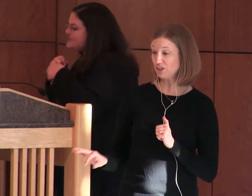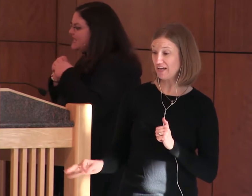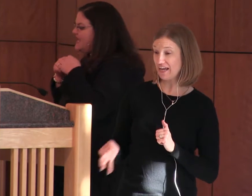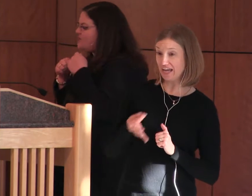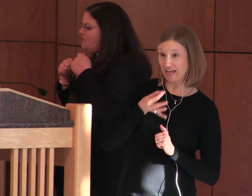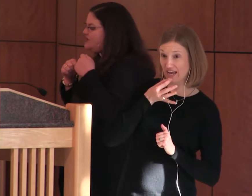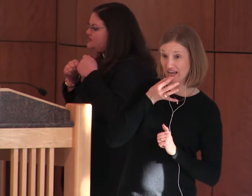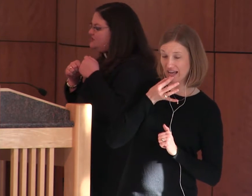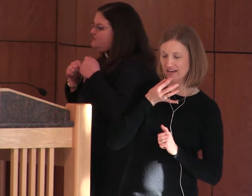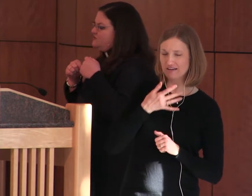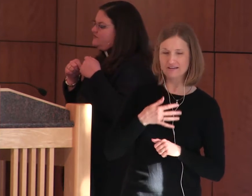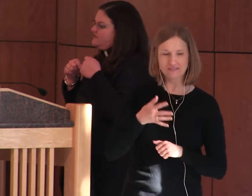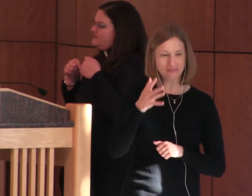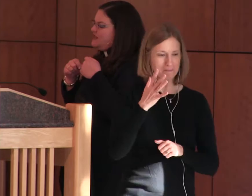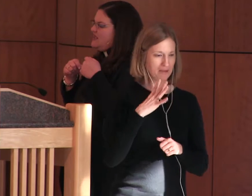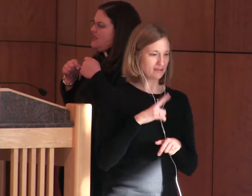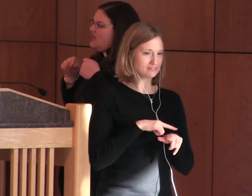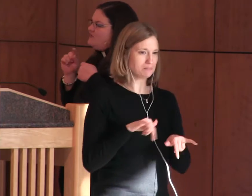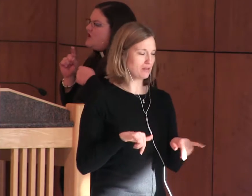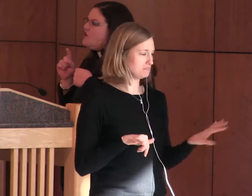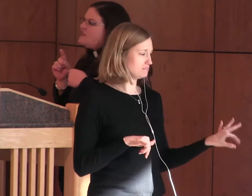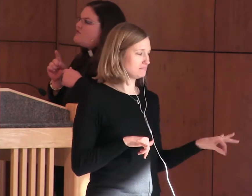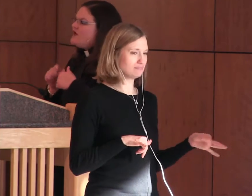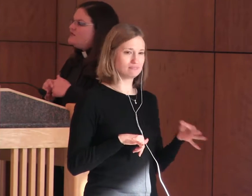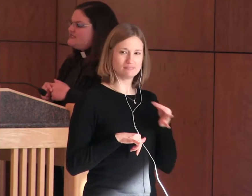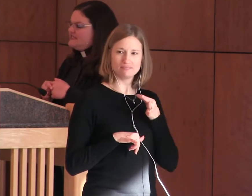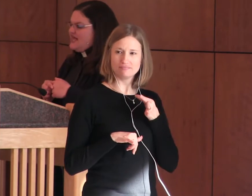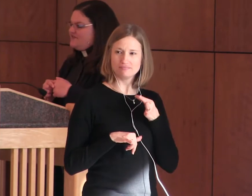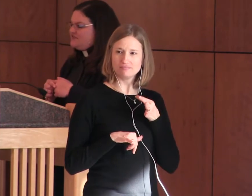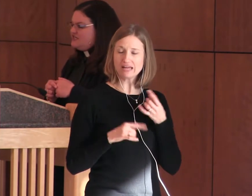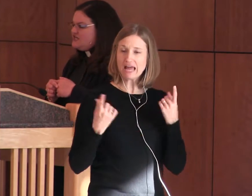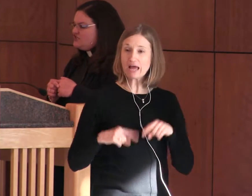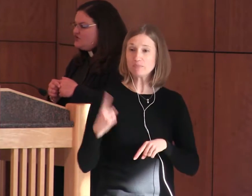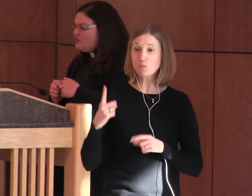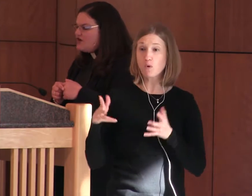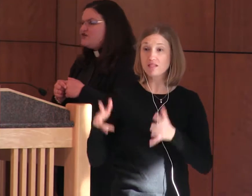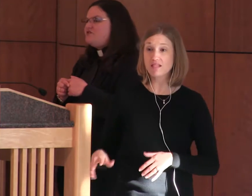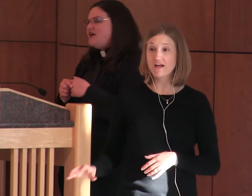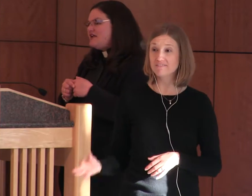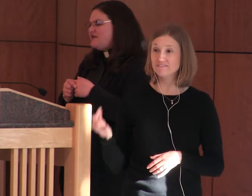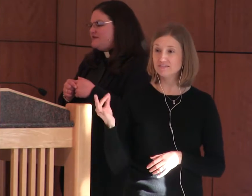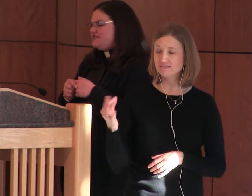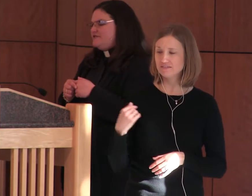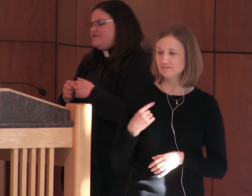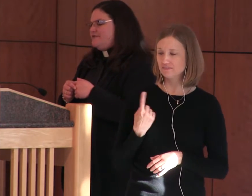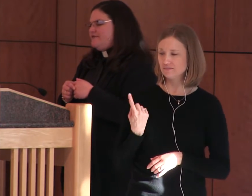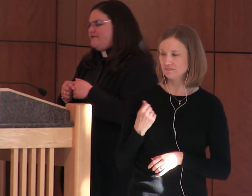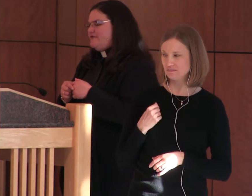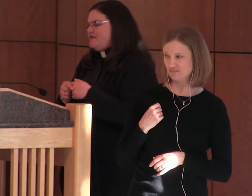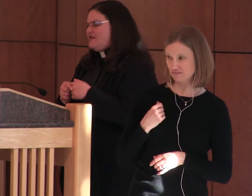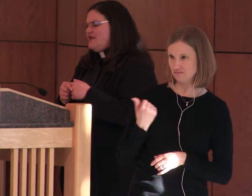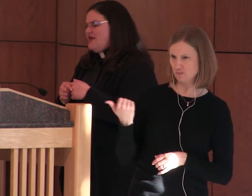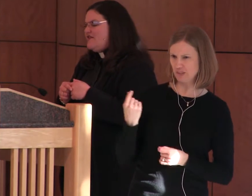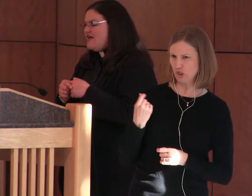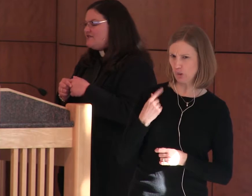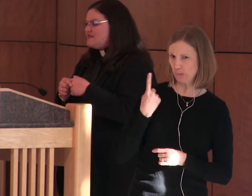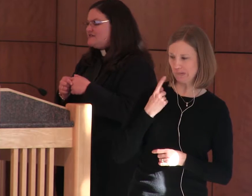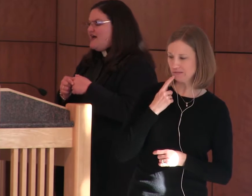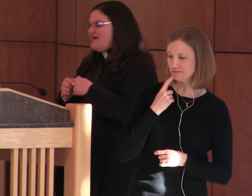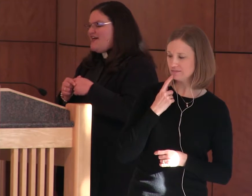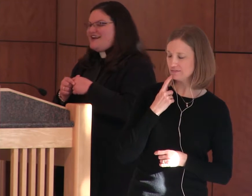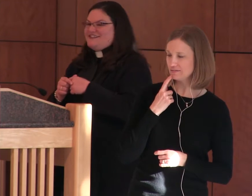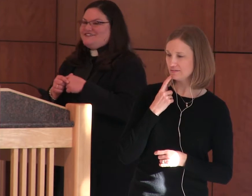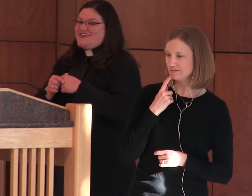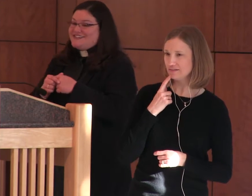he would take one too. And when only one was left, she wondered what he would do. And then